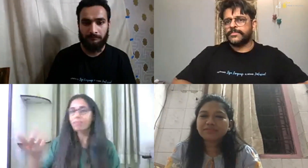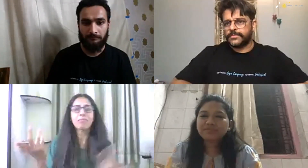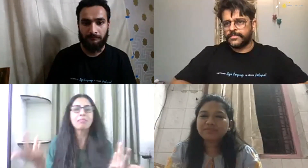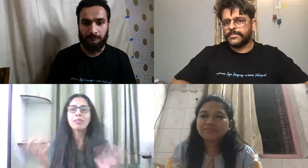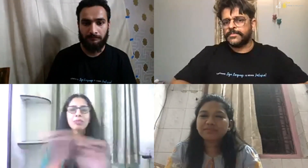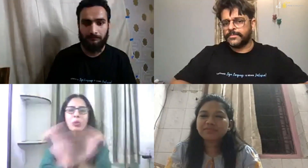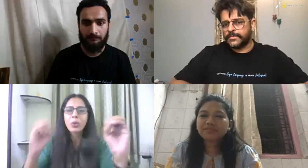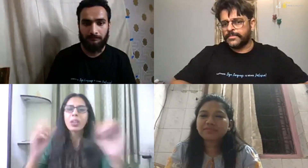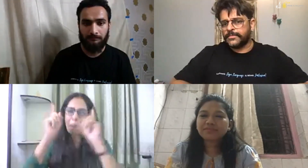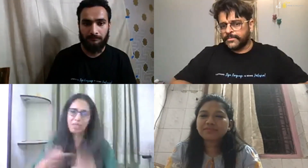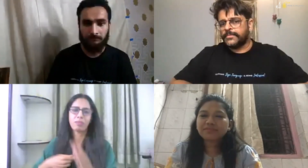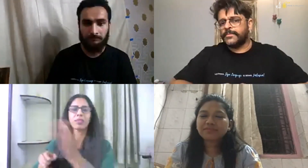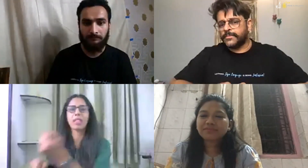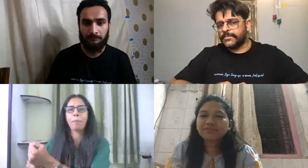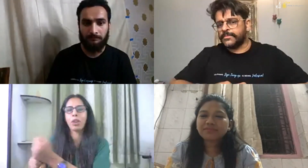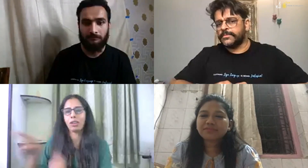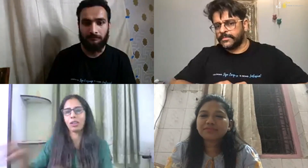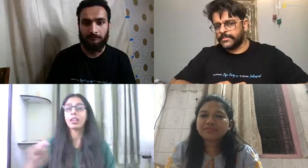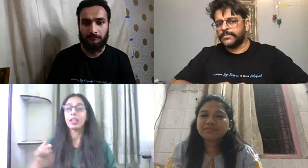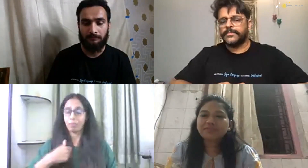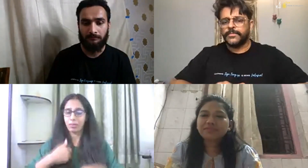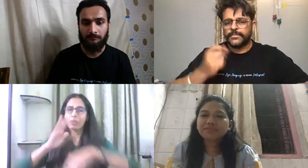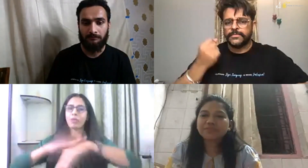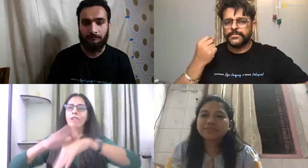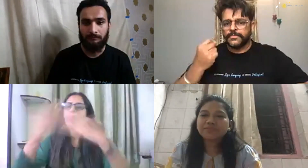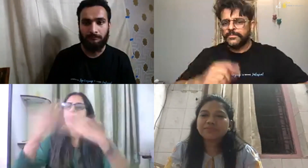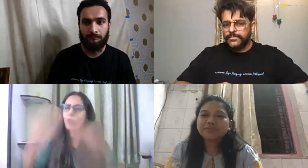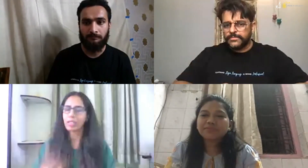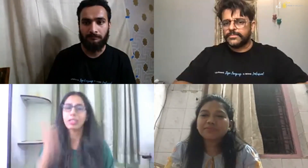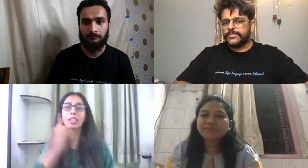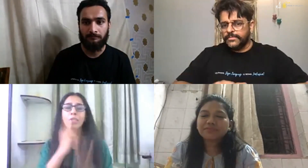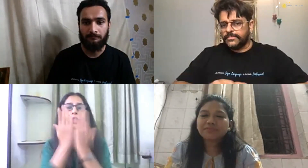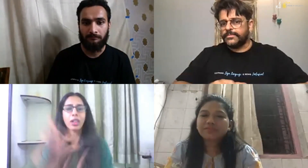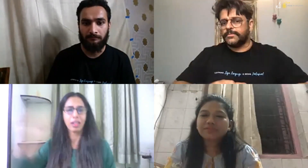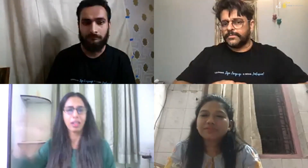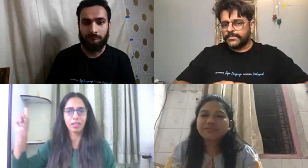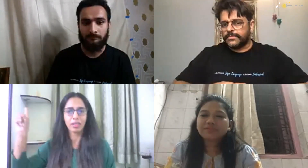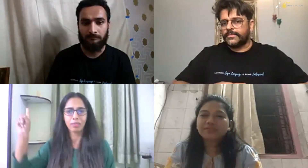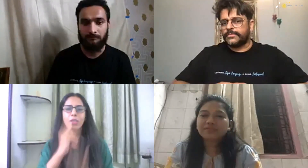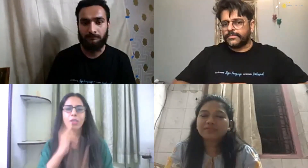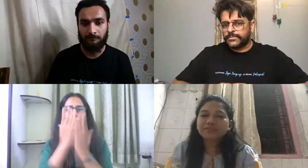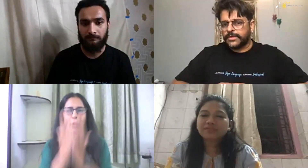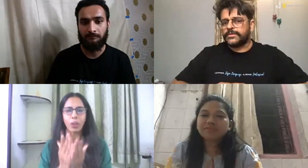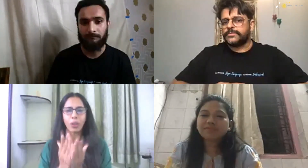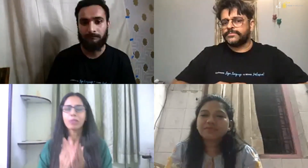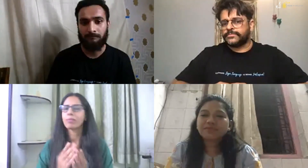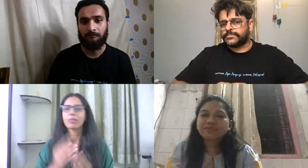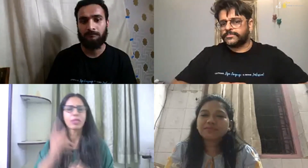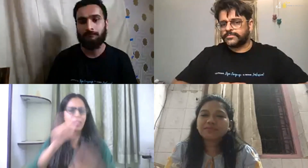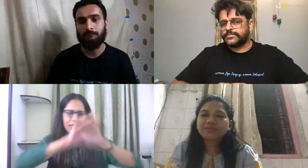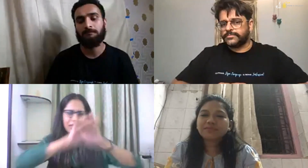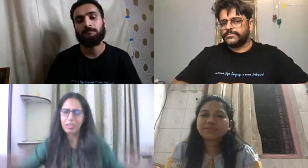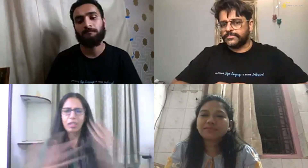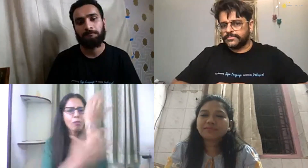I'm already doing well, but what about the other people who are skilled enough but not getting the clients. So it's